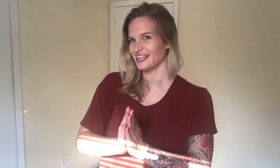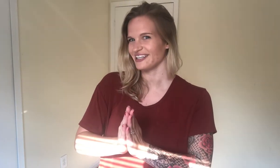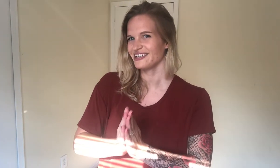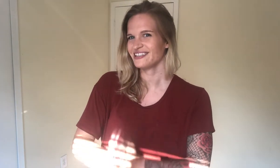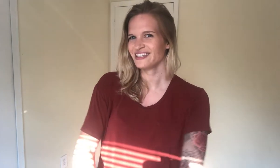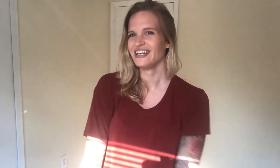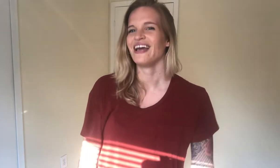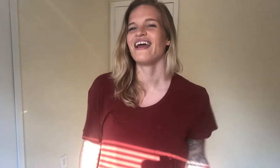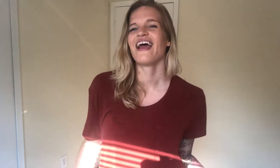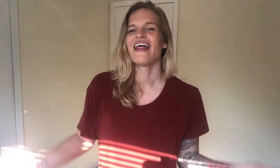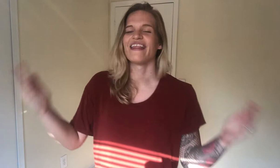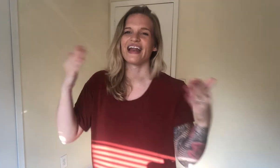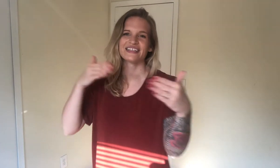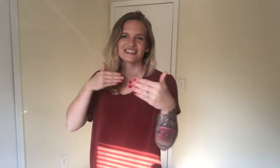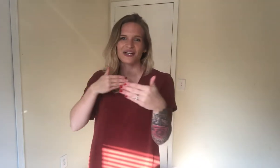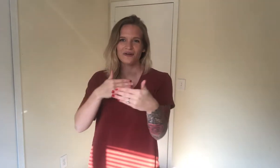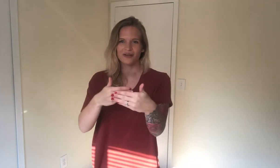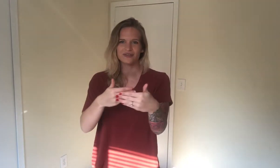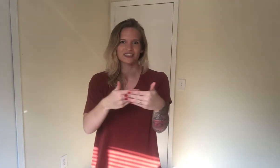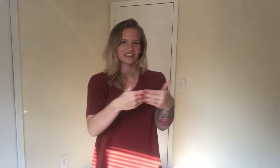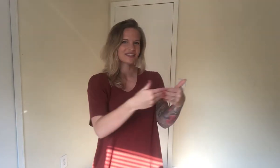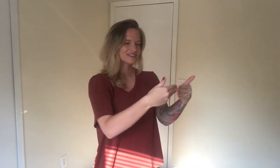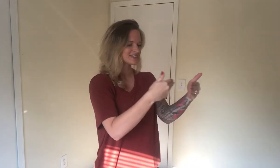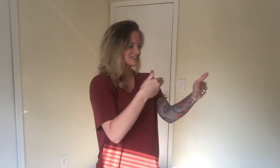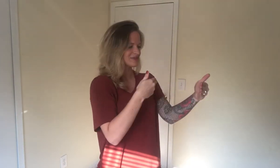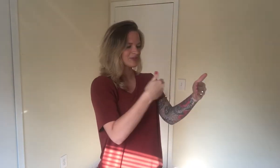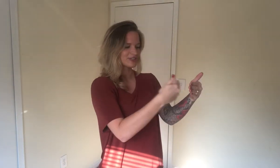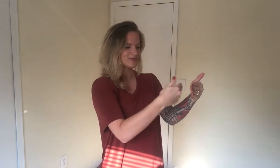praying. And then it's closer, so it just brings one